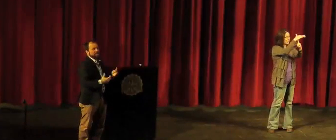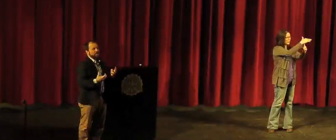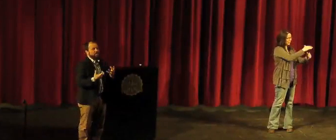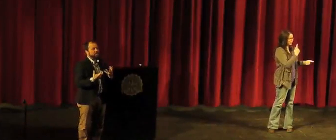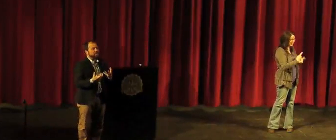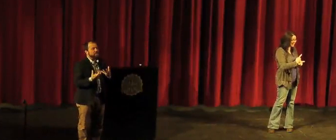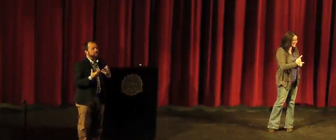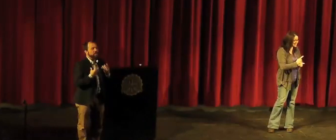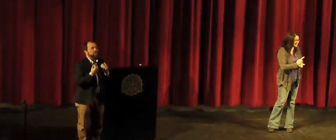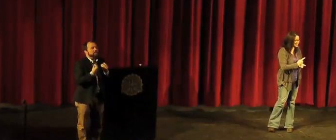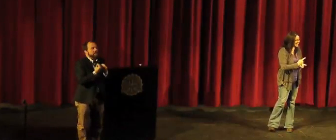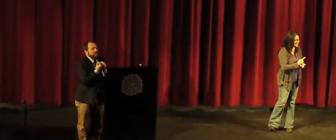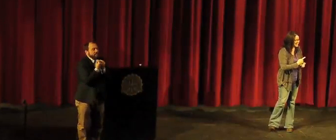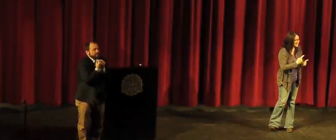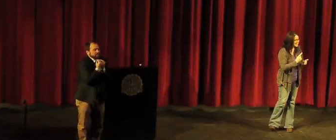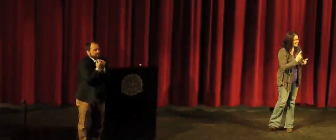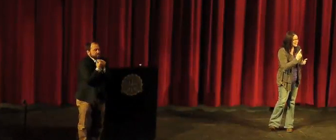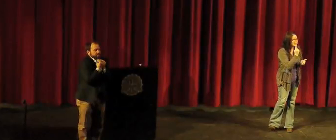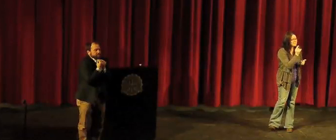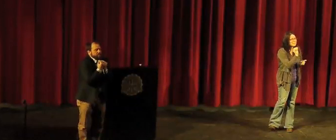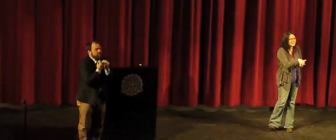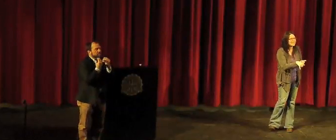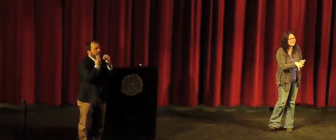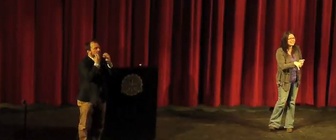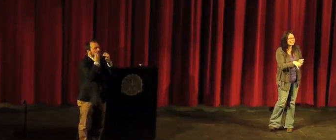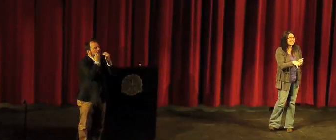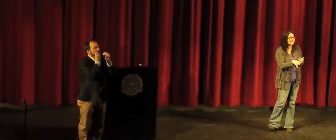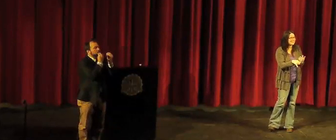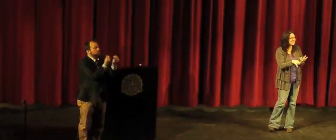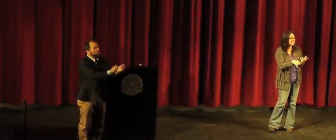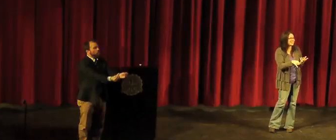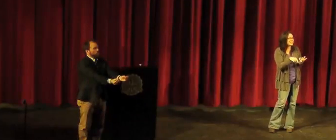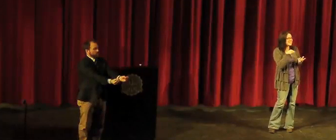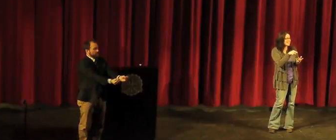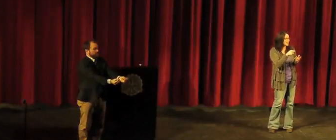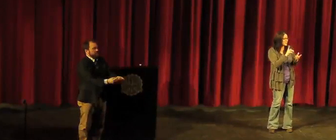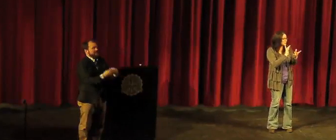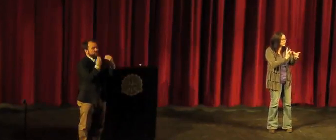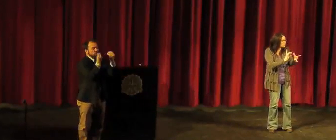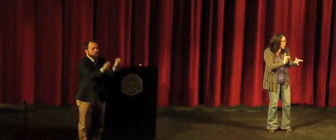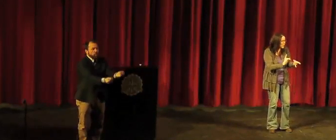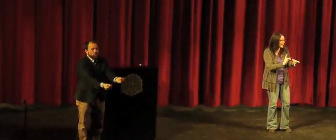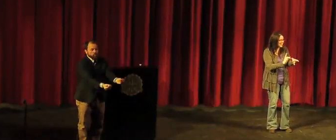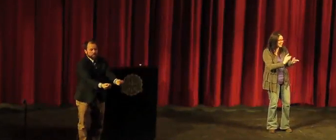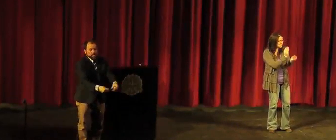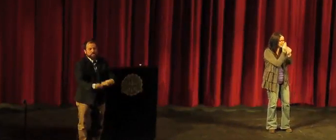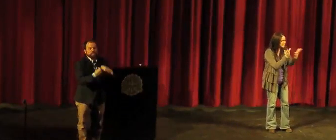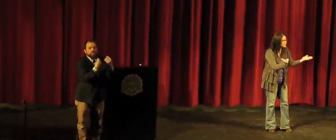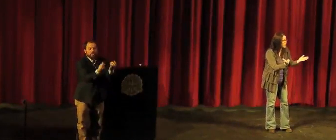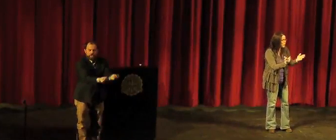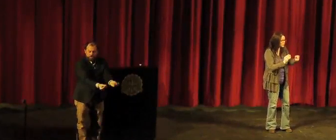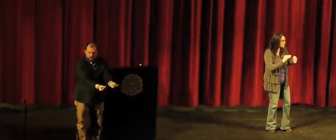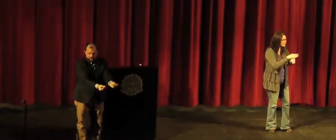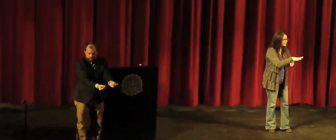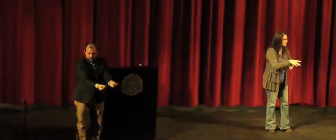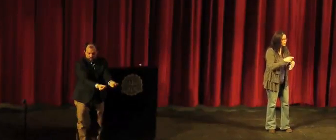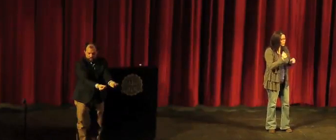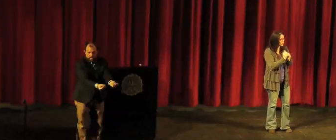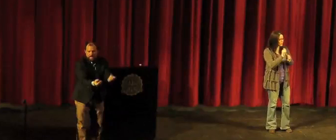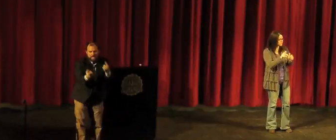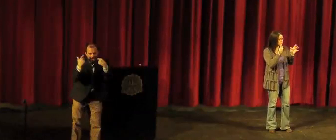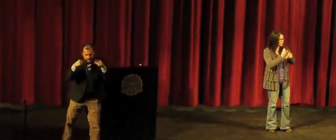right? What I'm saying is, there is a story being told in those